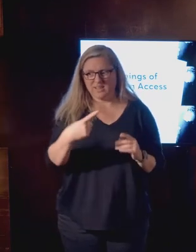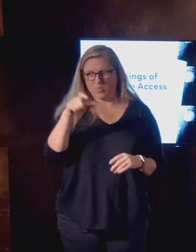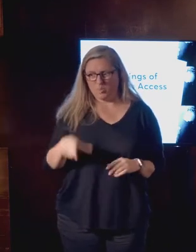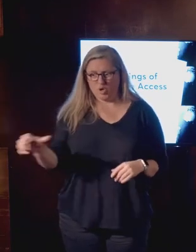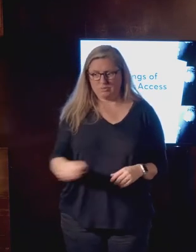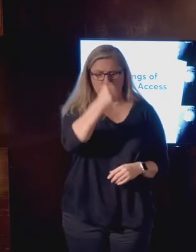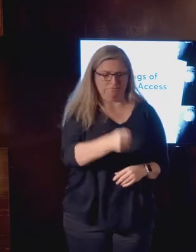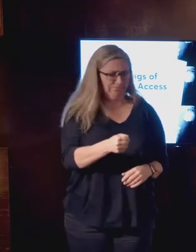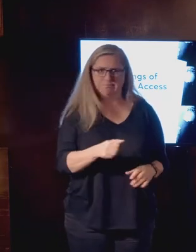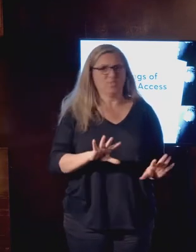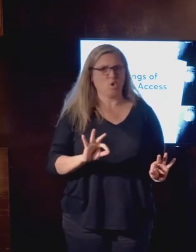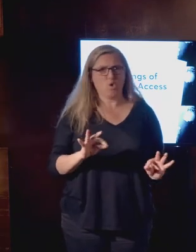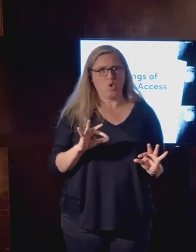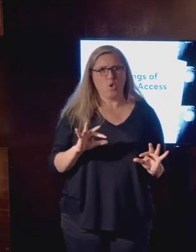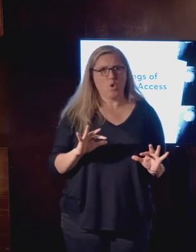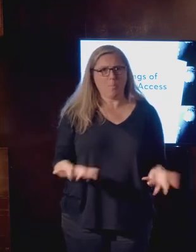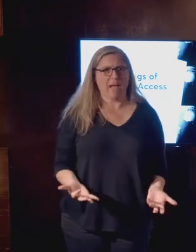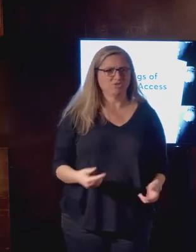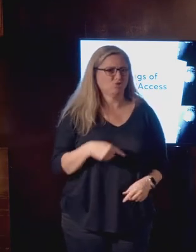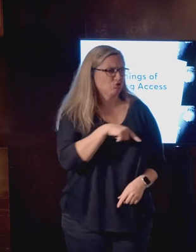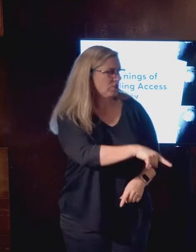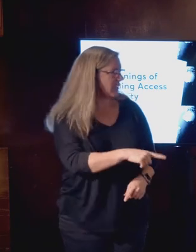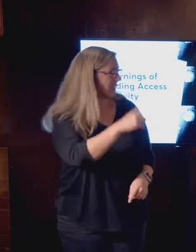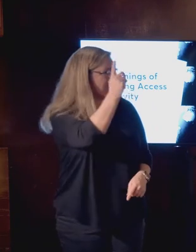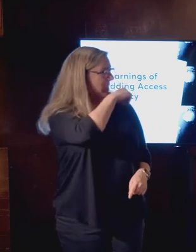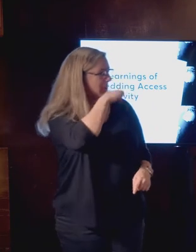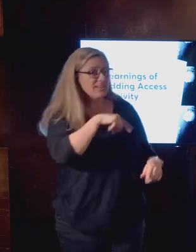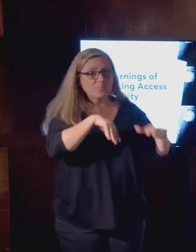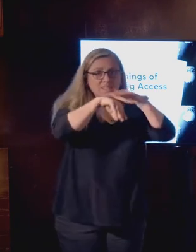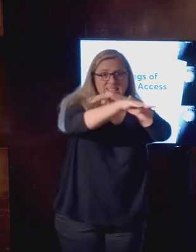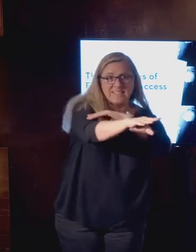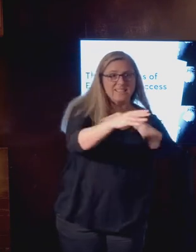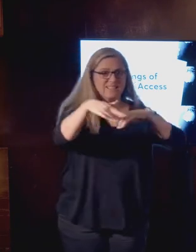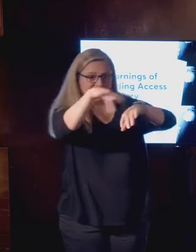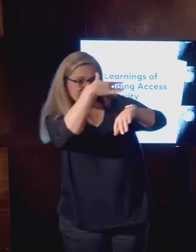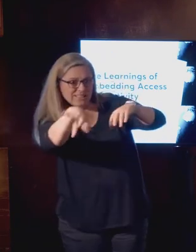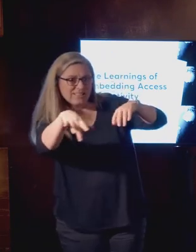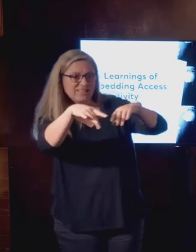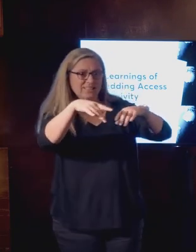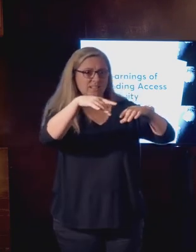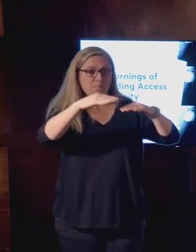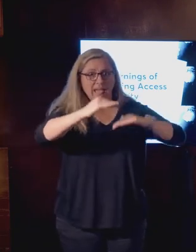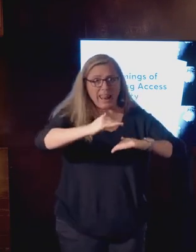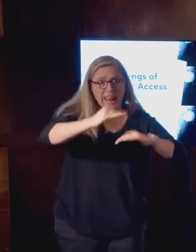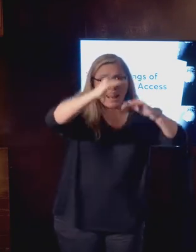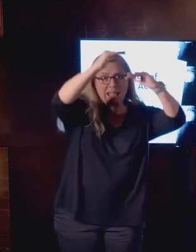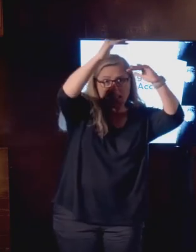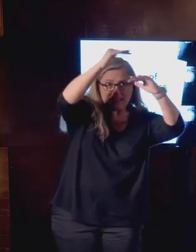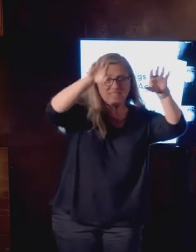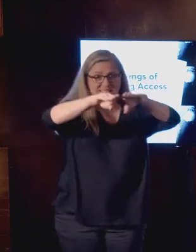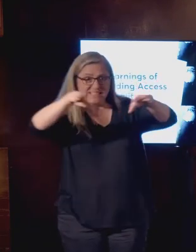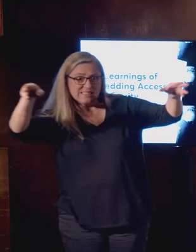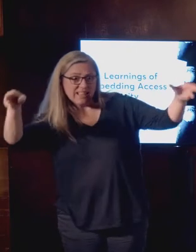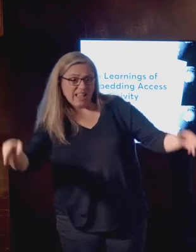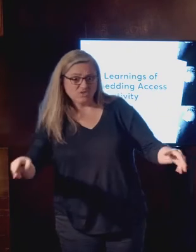so. I've known people that have to go through the foyer of the theatre, they have to get put up on a lift and then get on the